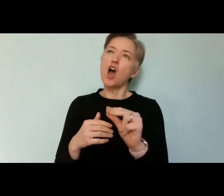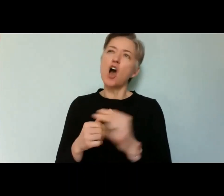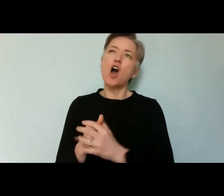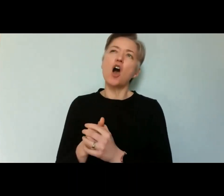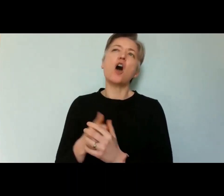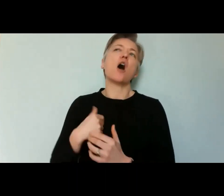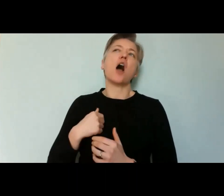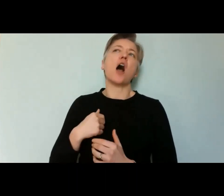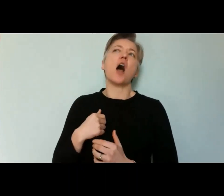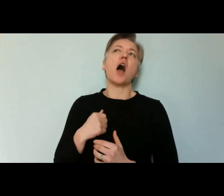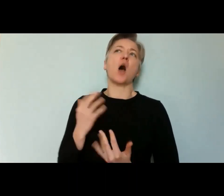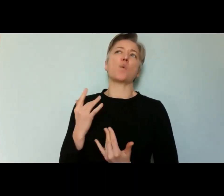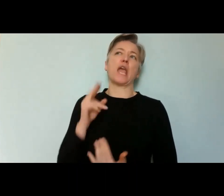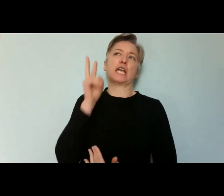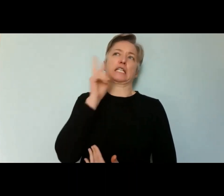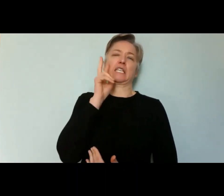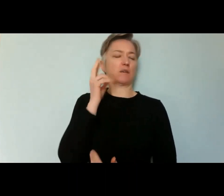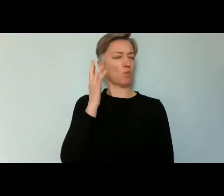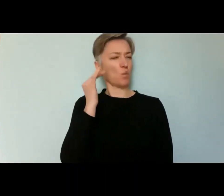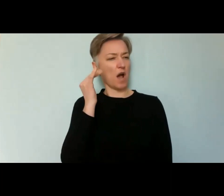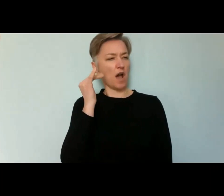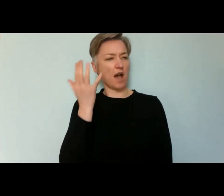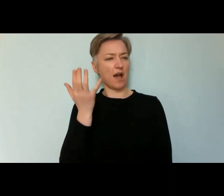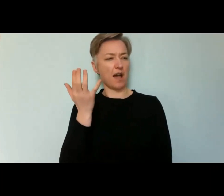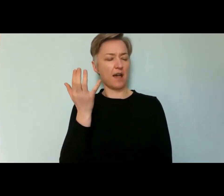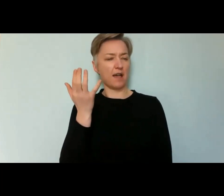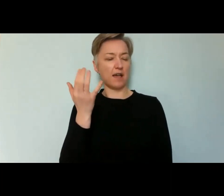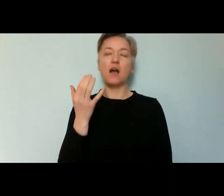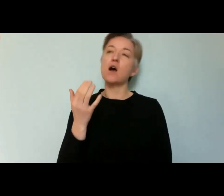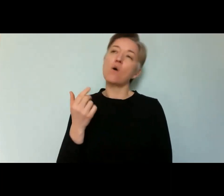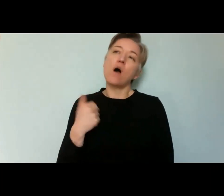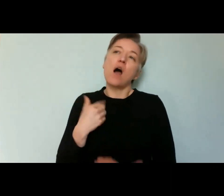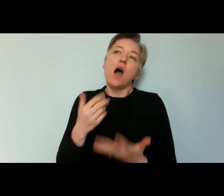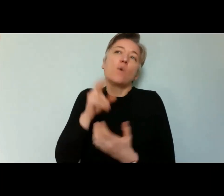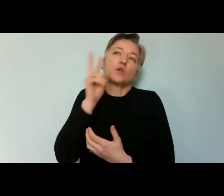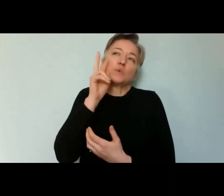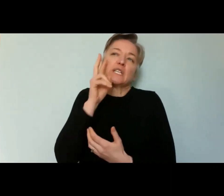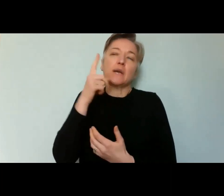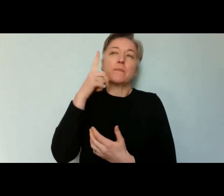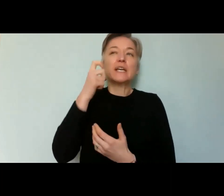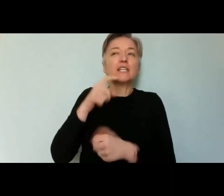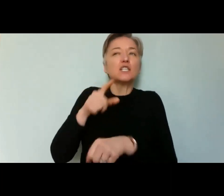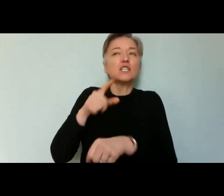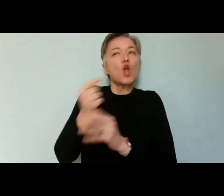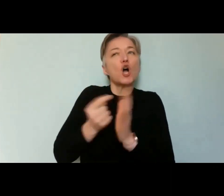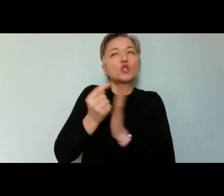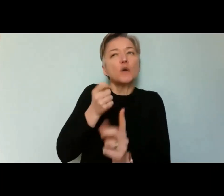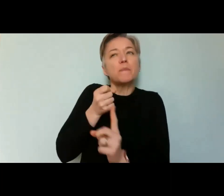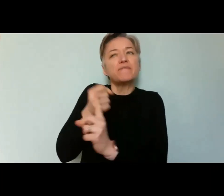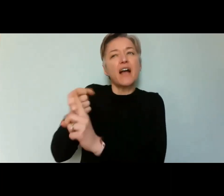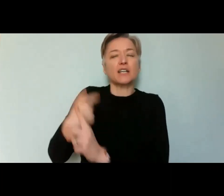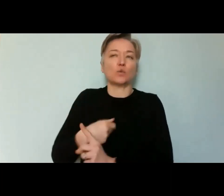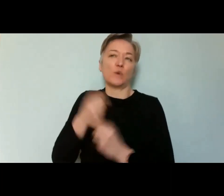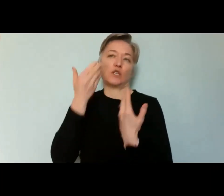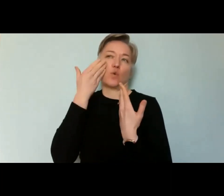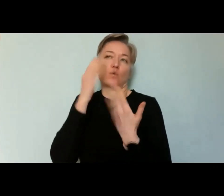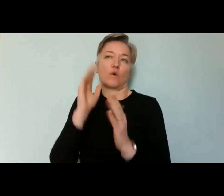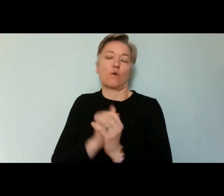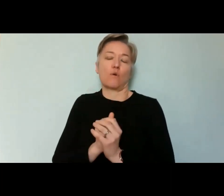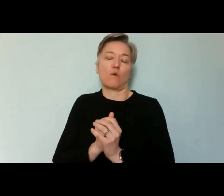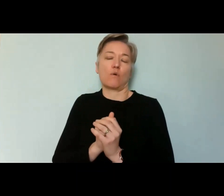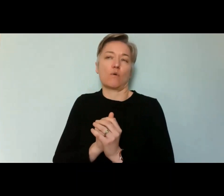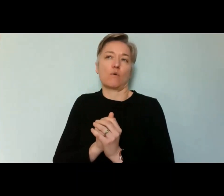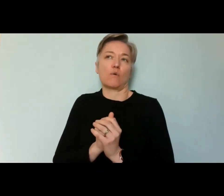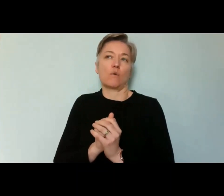wait and see. Why are you going to wait and see? Is that, well, I want to see because we don't know what the long-term effects are going to be, and we don't know what's going to happen. And we know